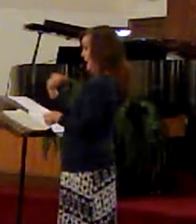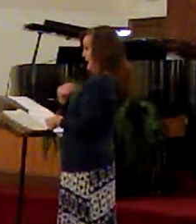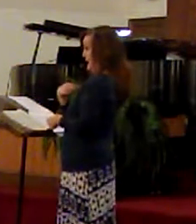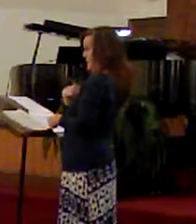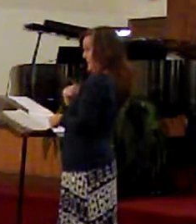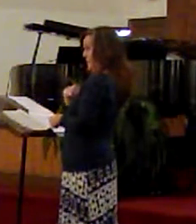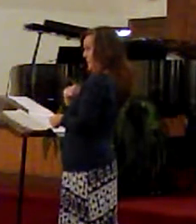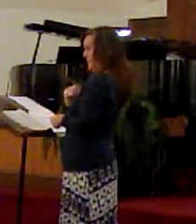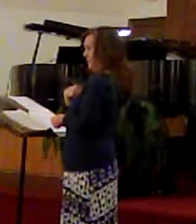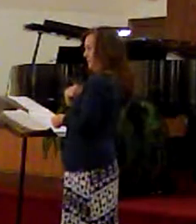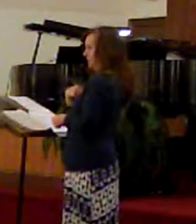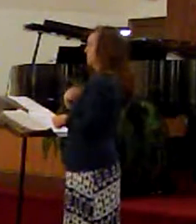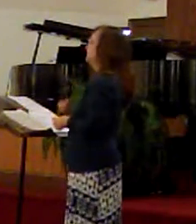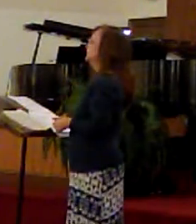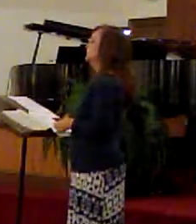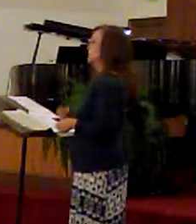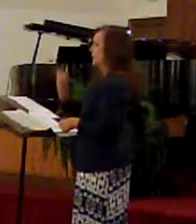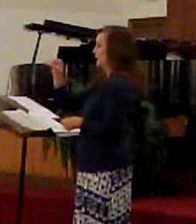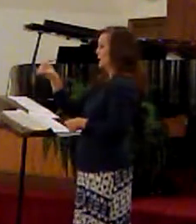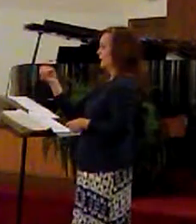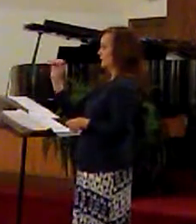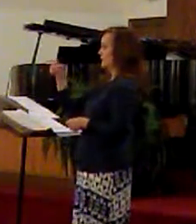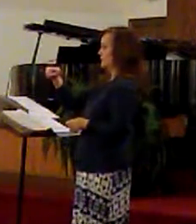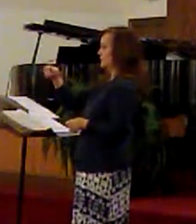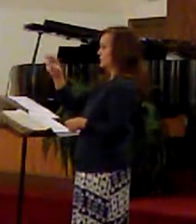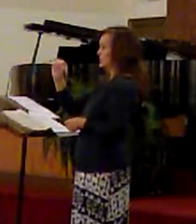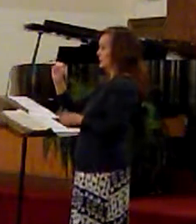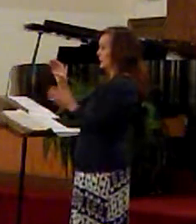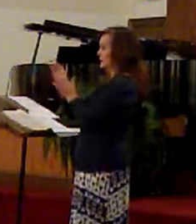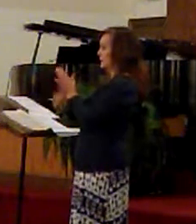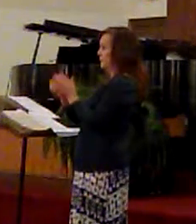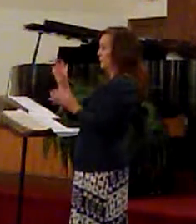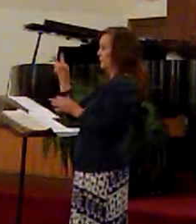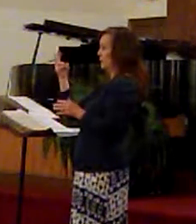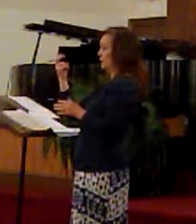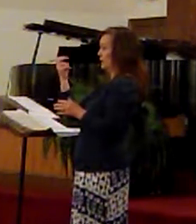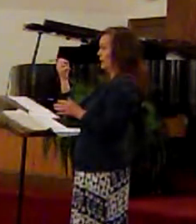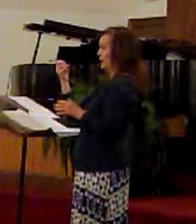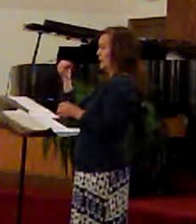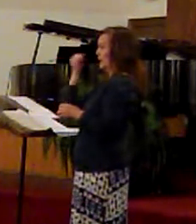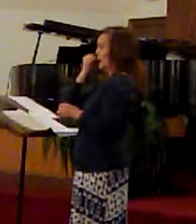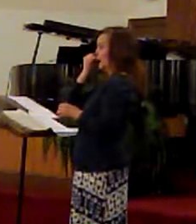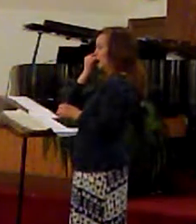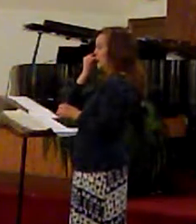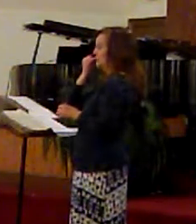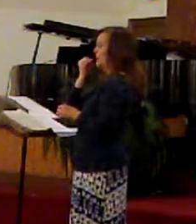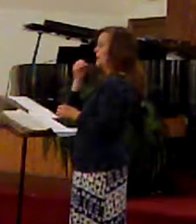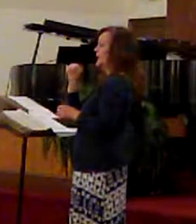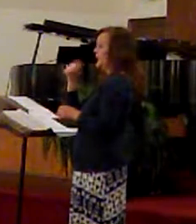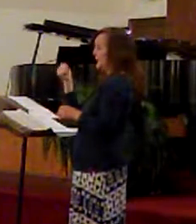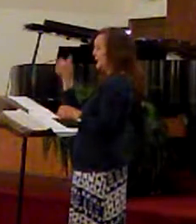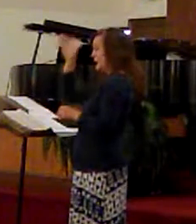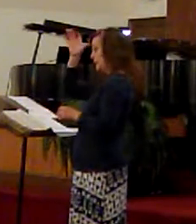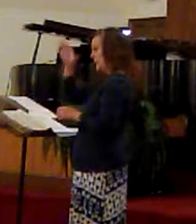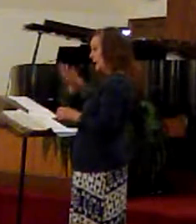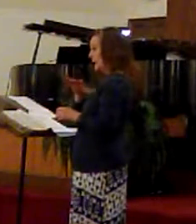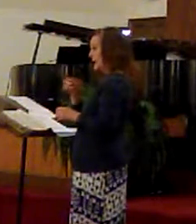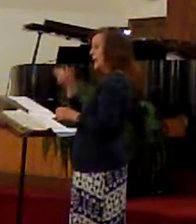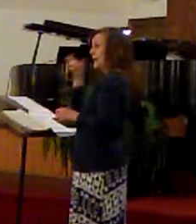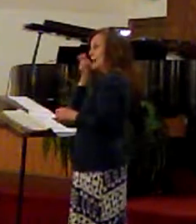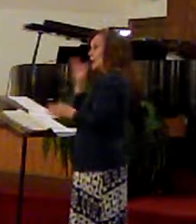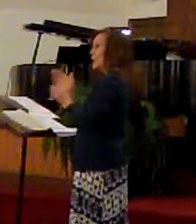Look at what the Bible says, John chapter 12, verses 47 and 48, "And if any man hear my words and believe